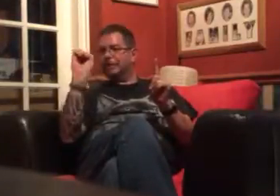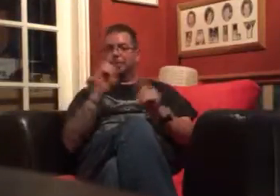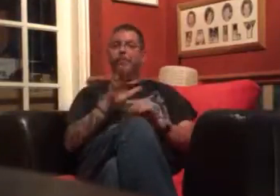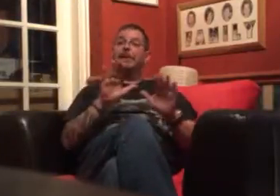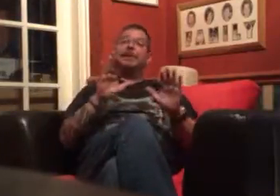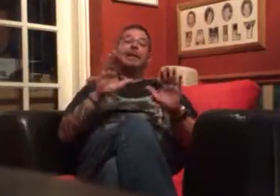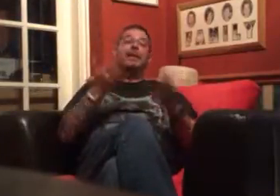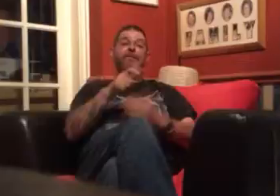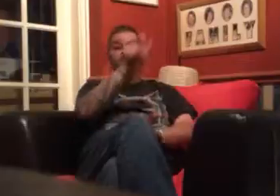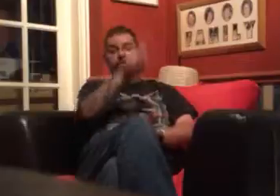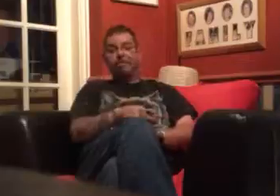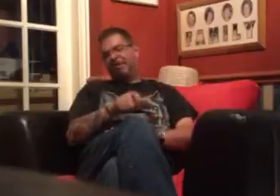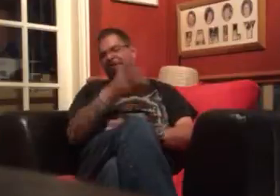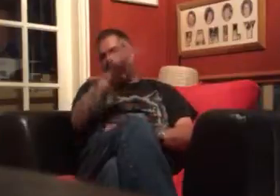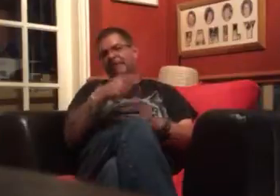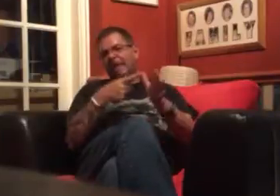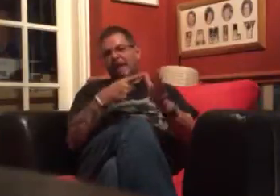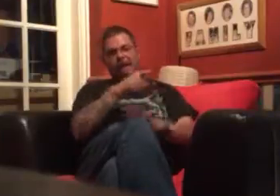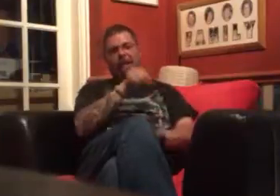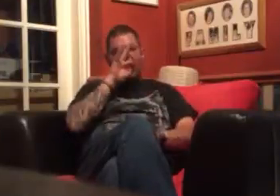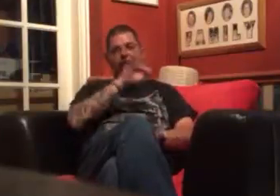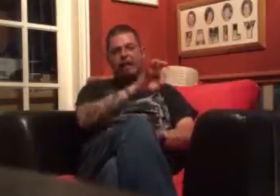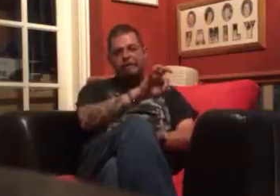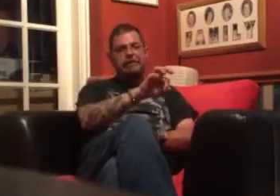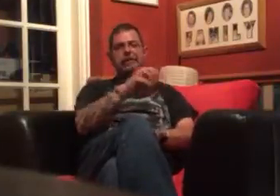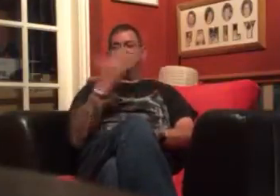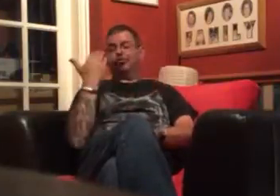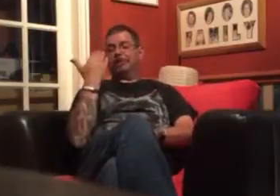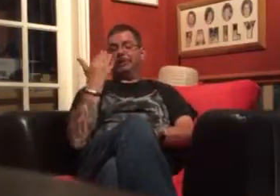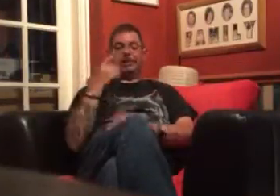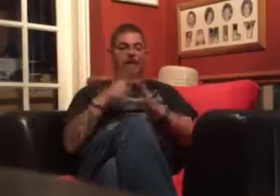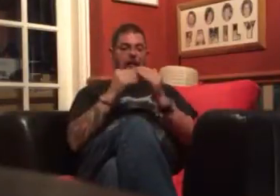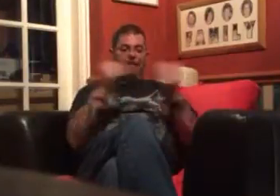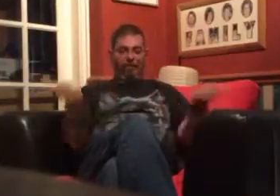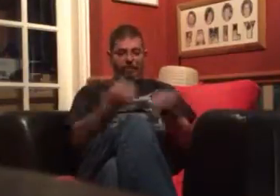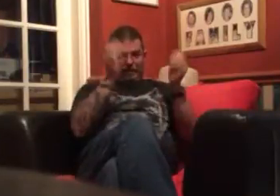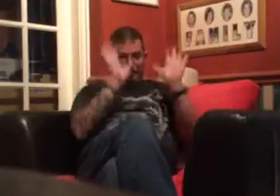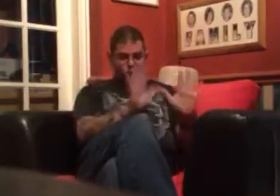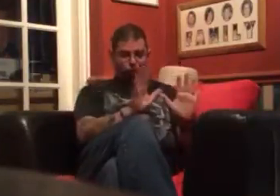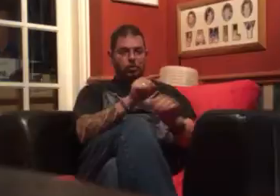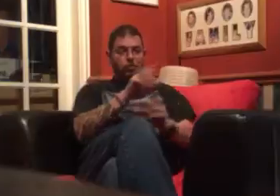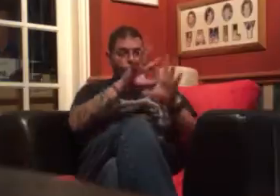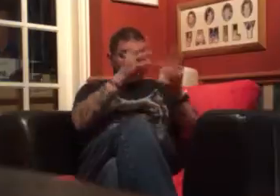240 points or more. If a student, say they're 18, recently done their A-levels,